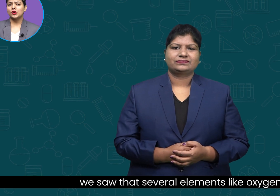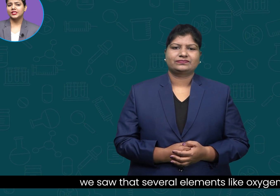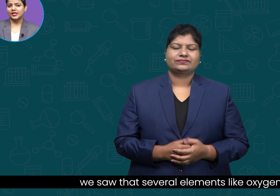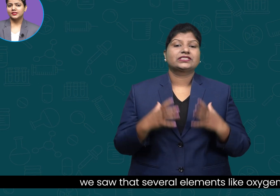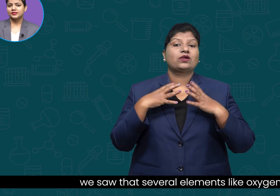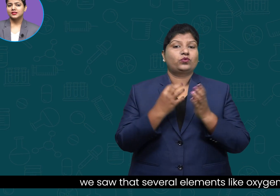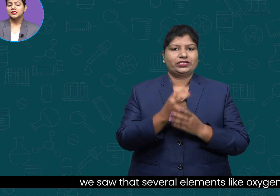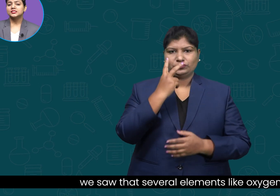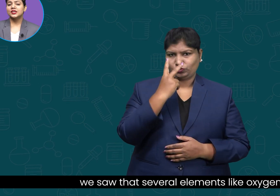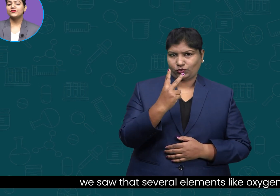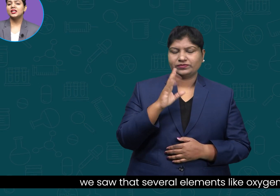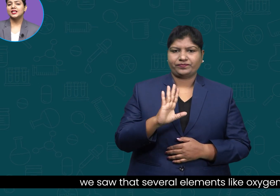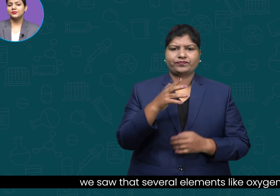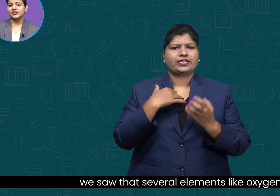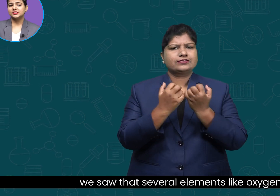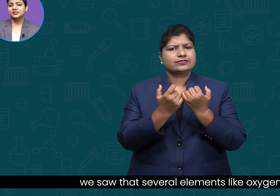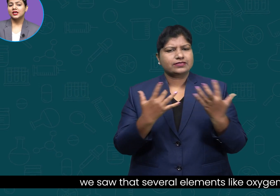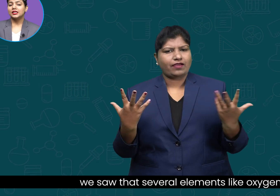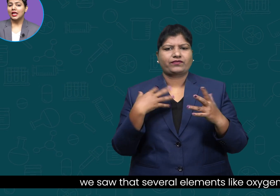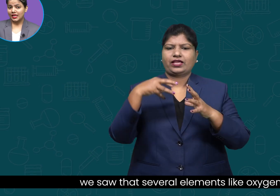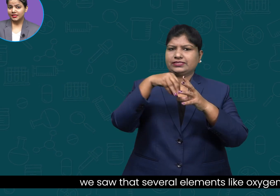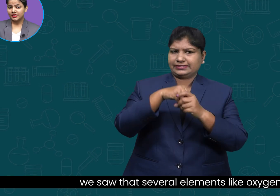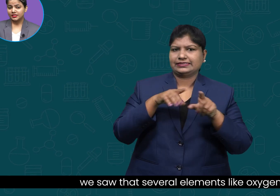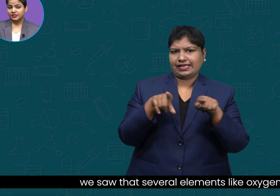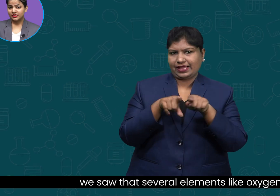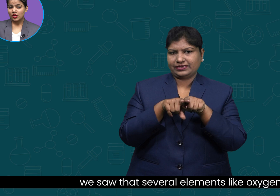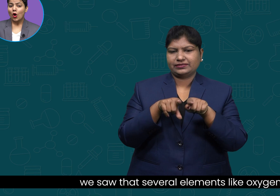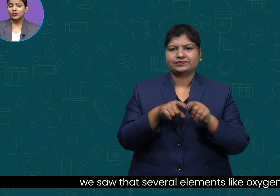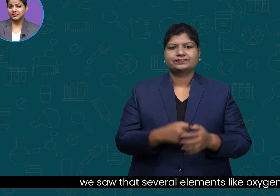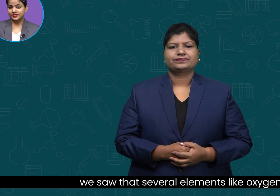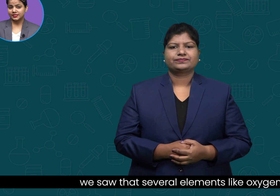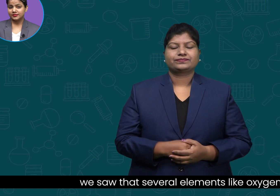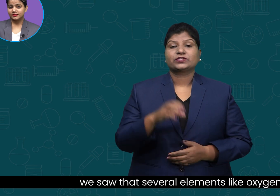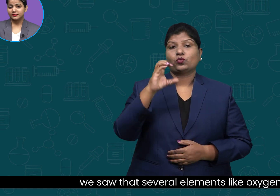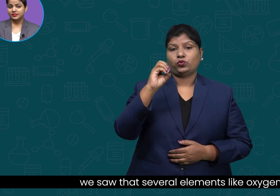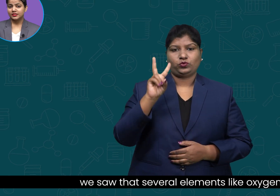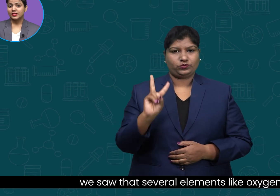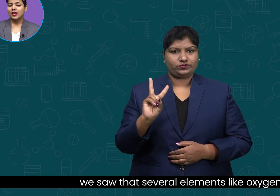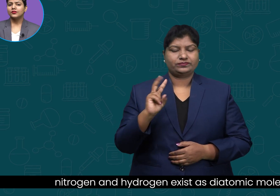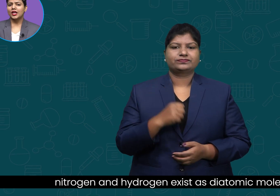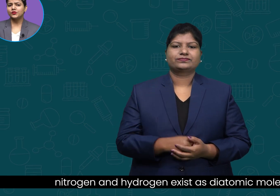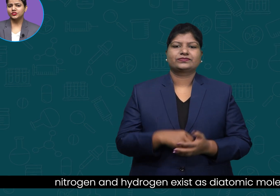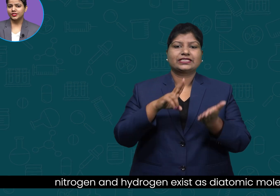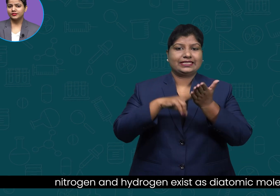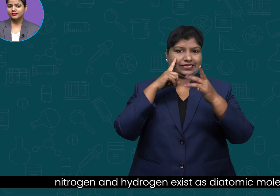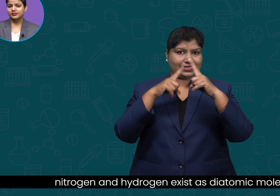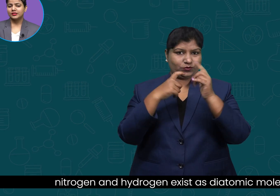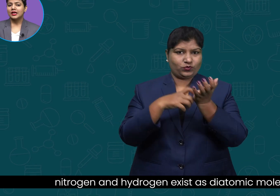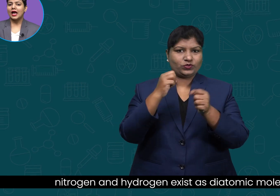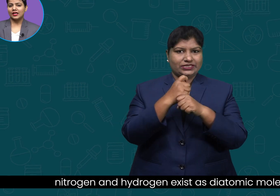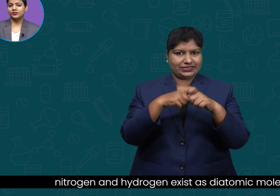We saw that several elements like oxygen,